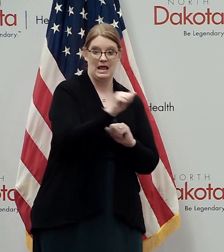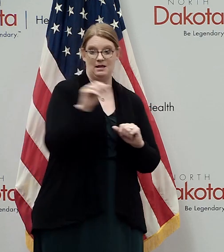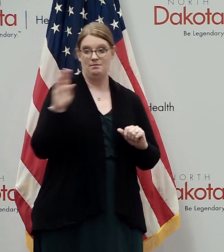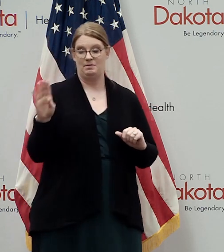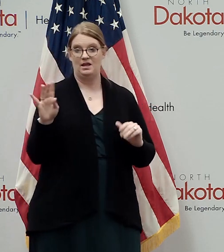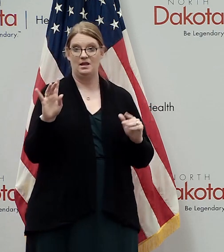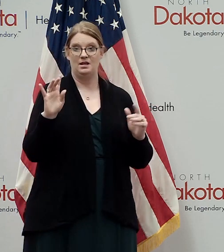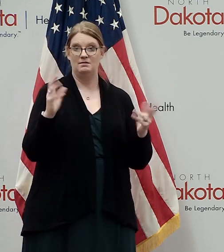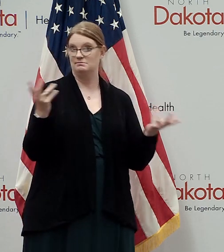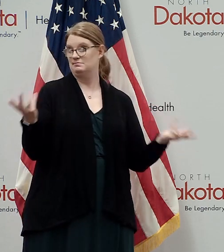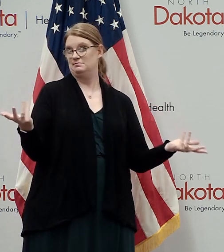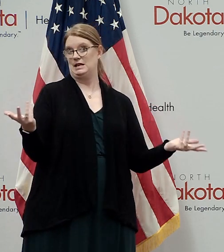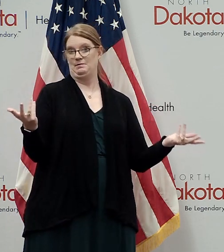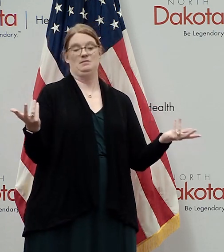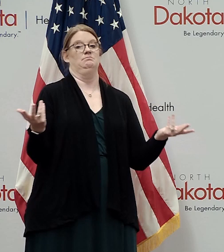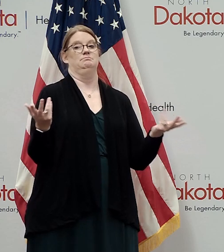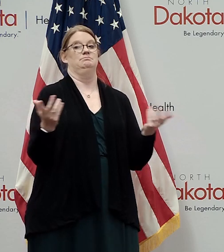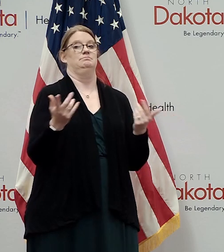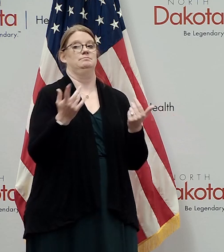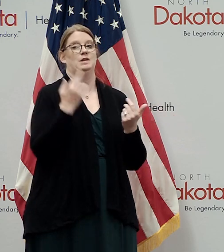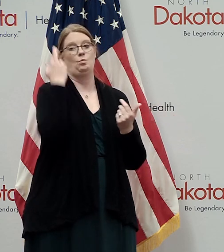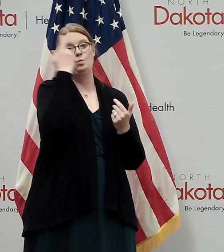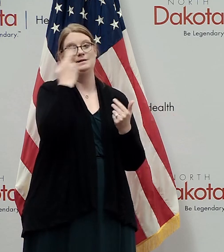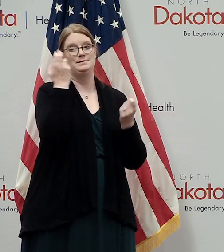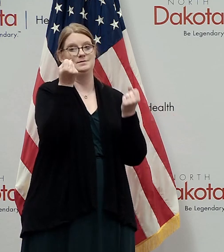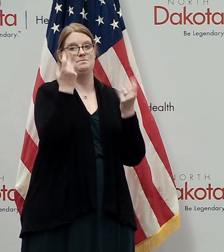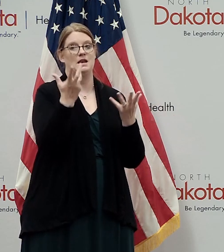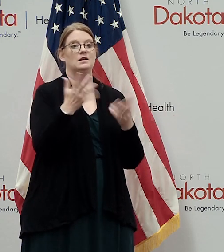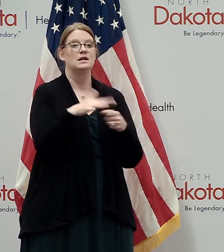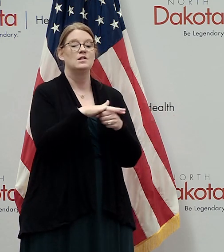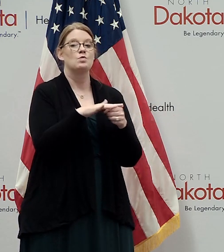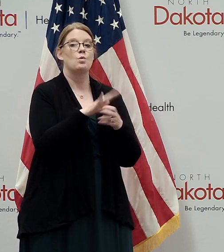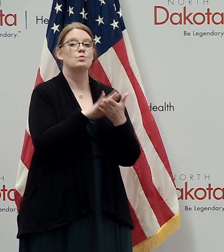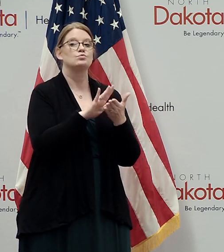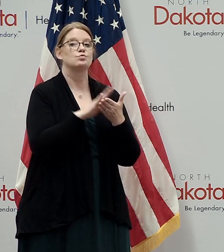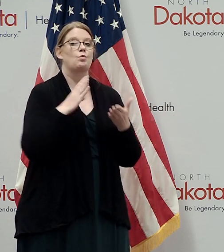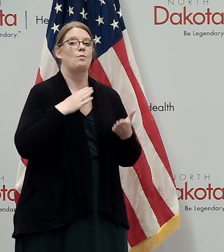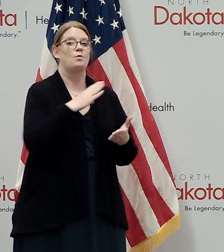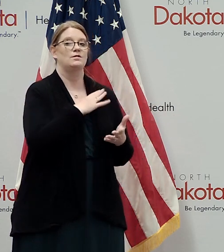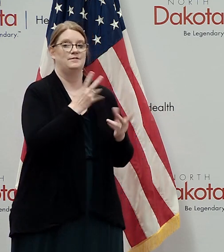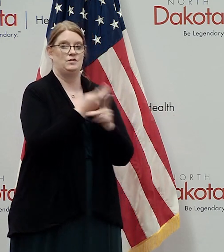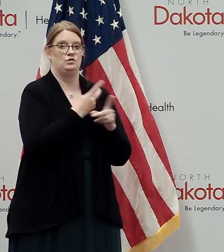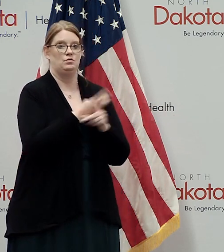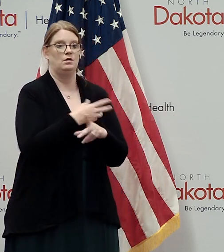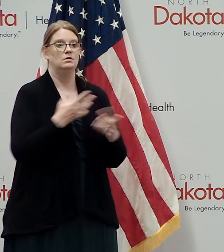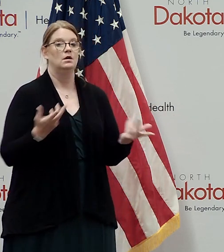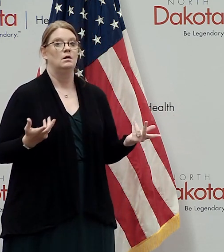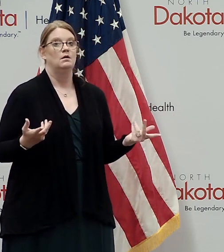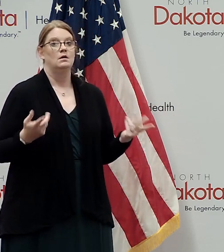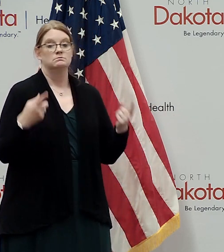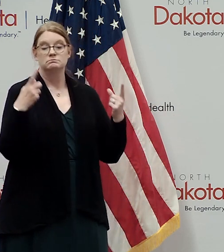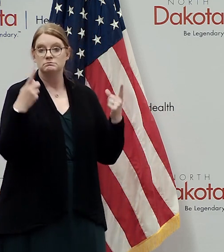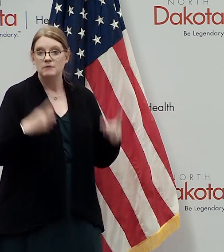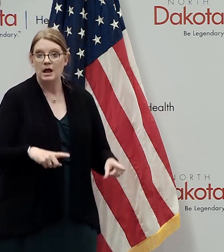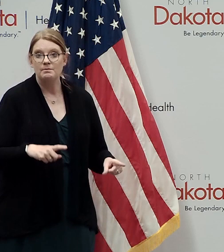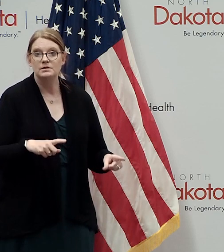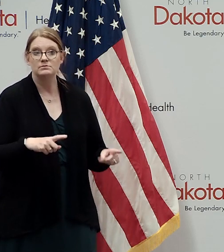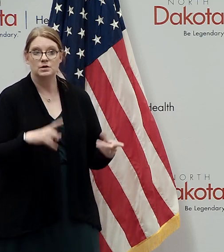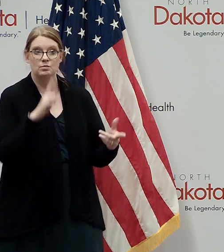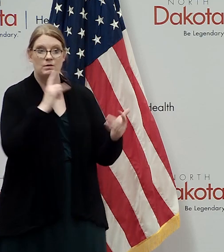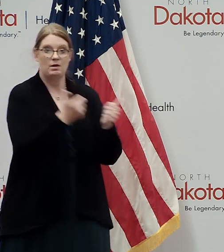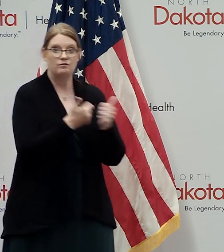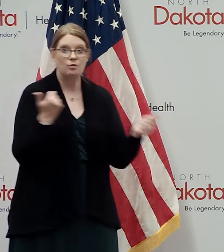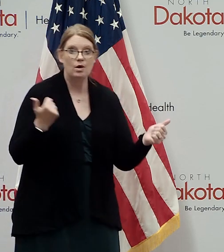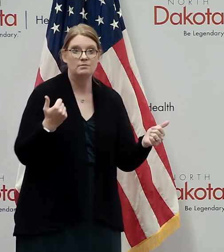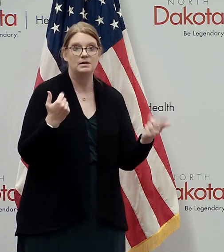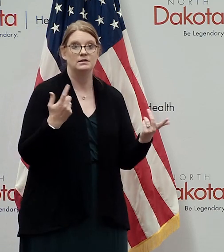in the school? I mean, there'd be a lot of things to work with the local school board to figure out a way. So if you ever did get to that point, which we would like to avoid, but if you got to